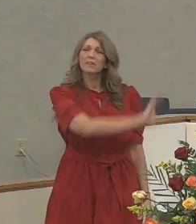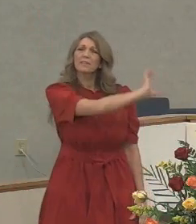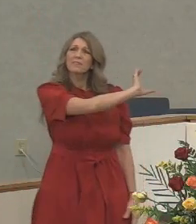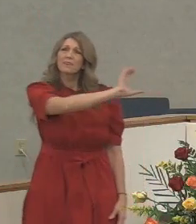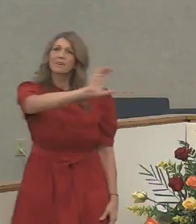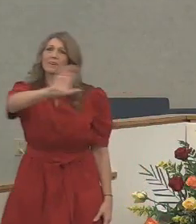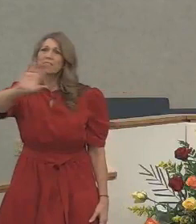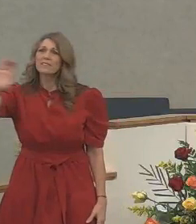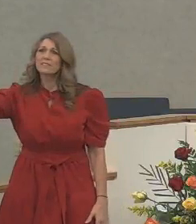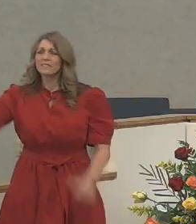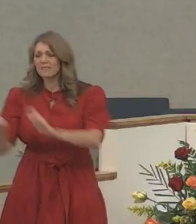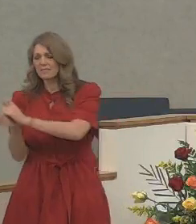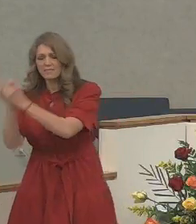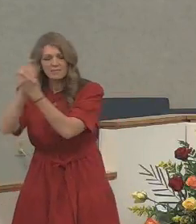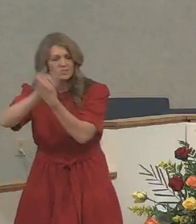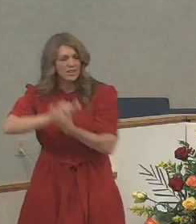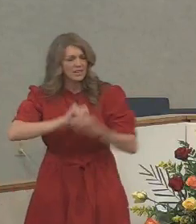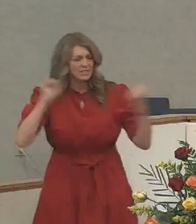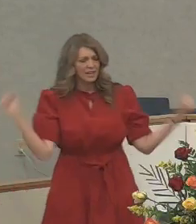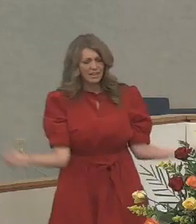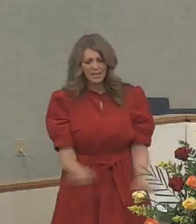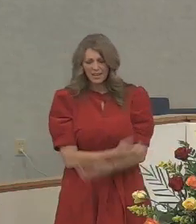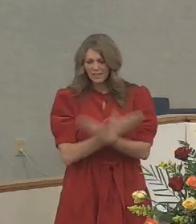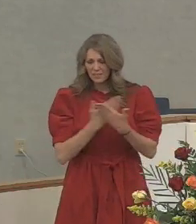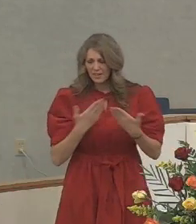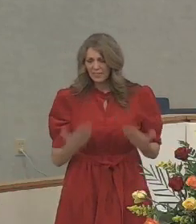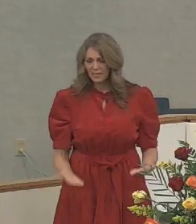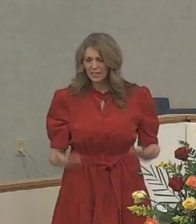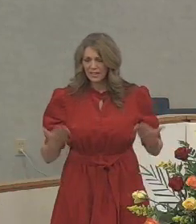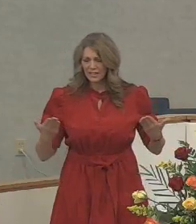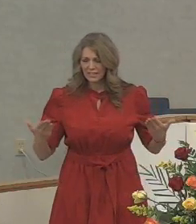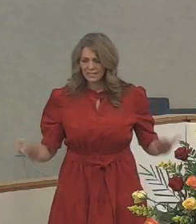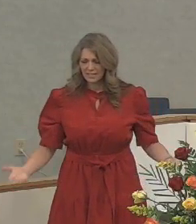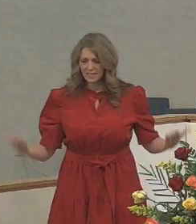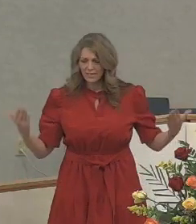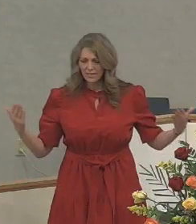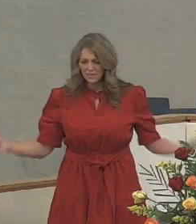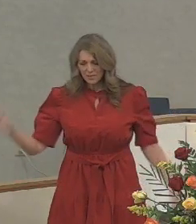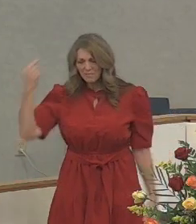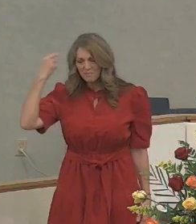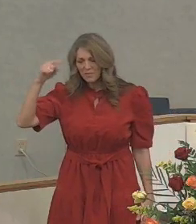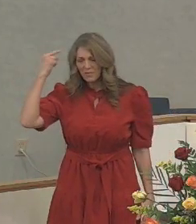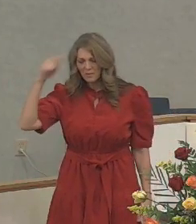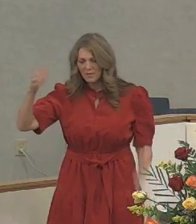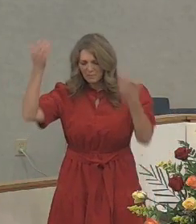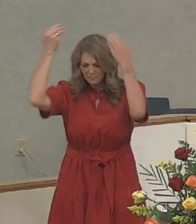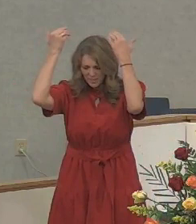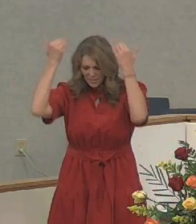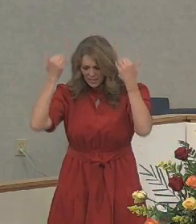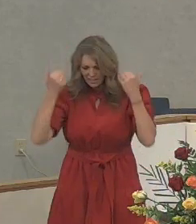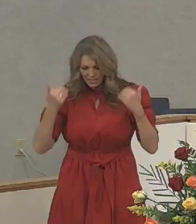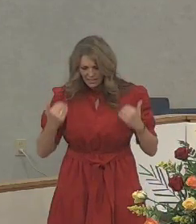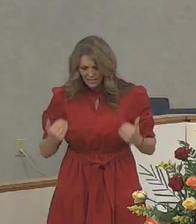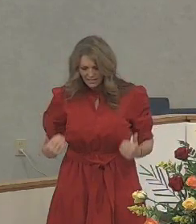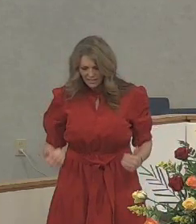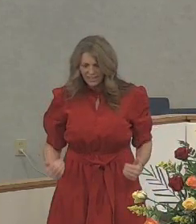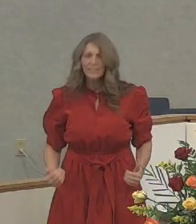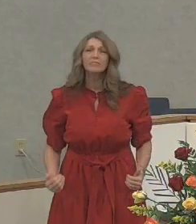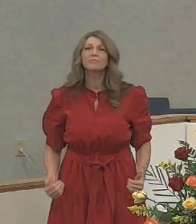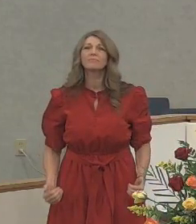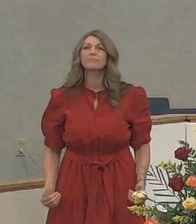for the cross made the difference for me.